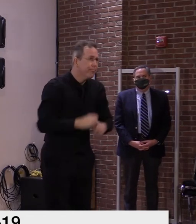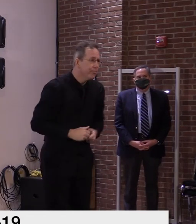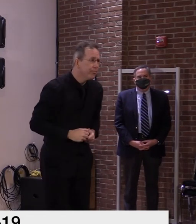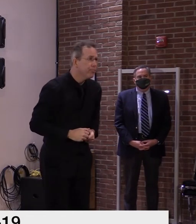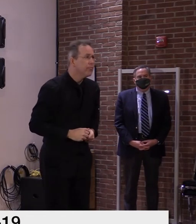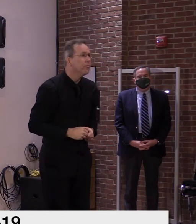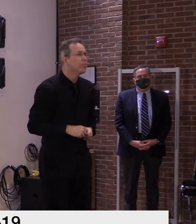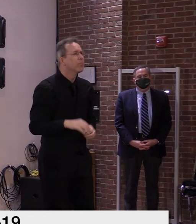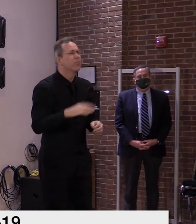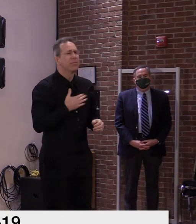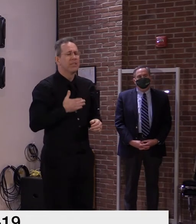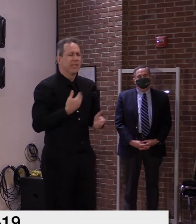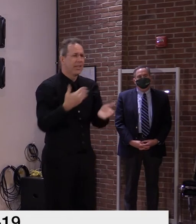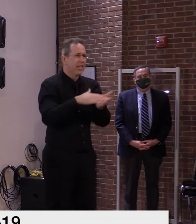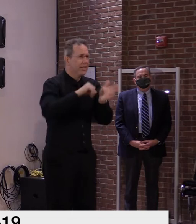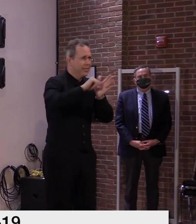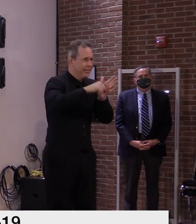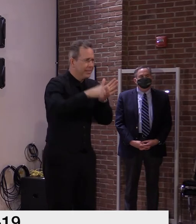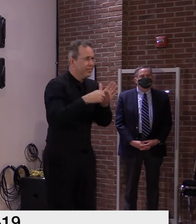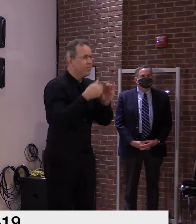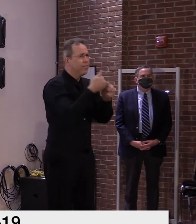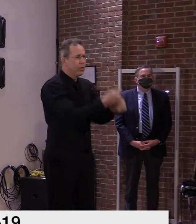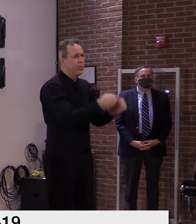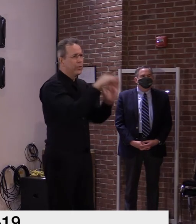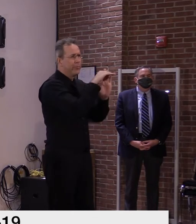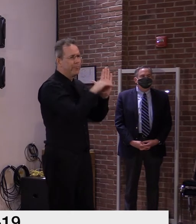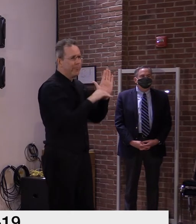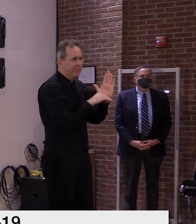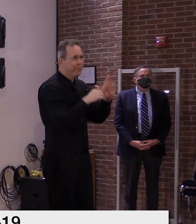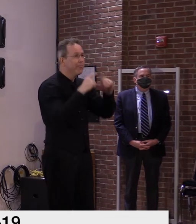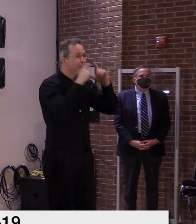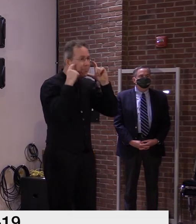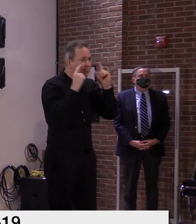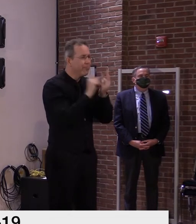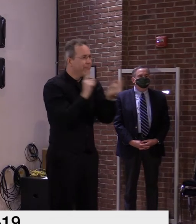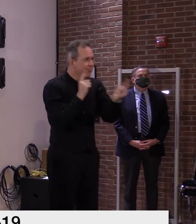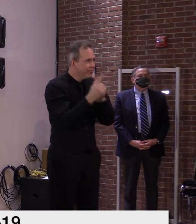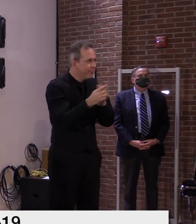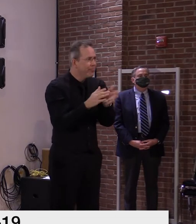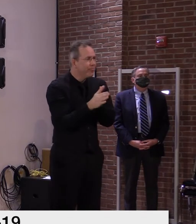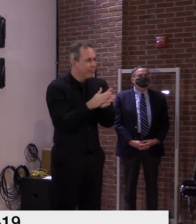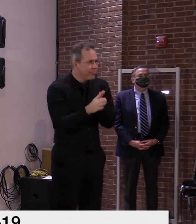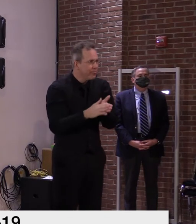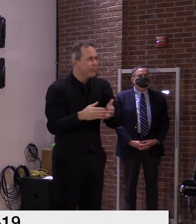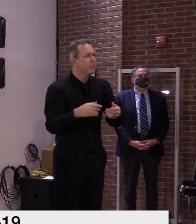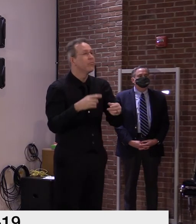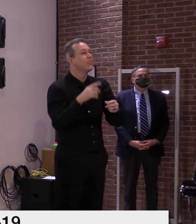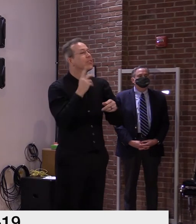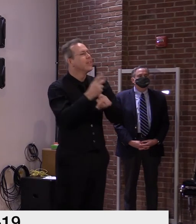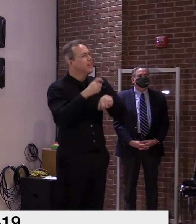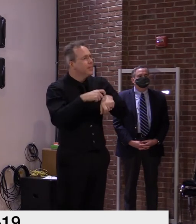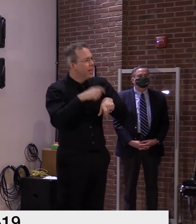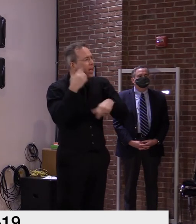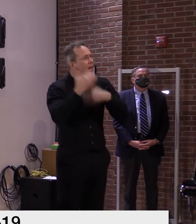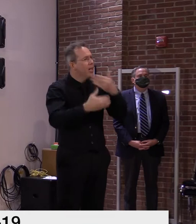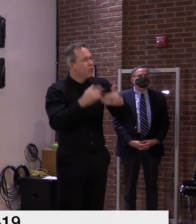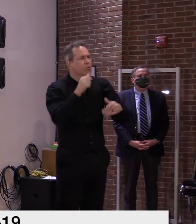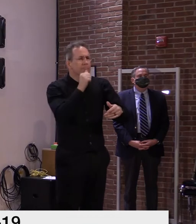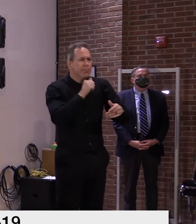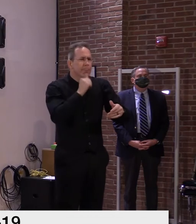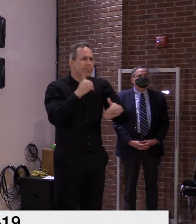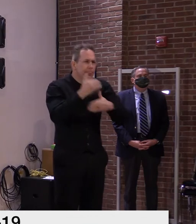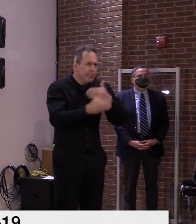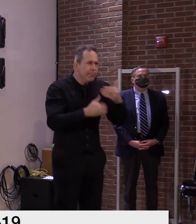practice safely all along, just a little while longer, because this is a chance to really allow